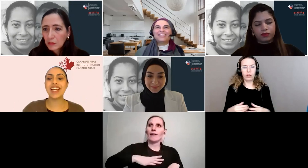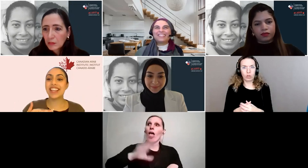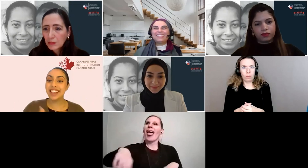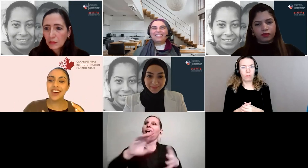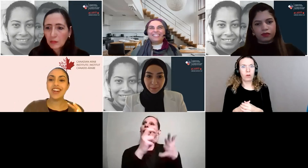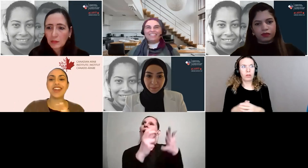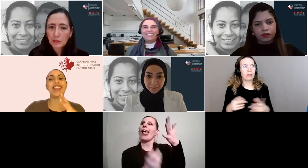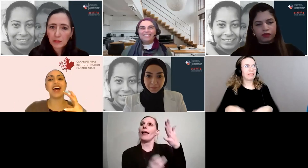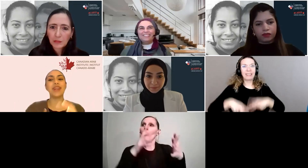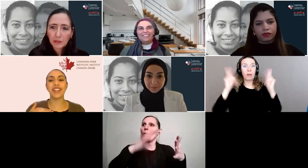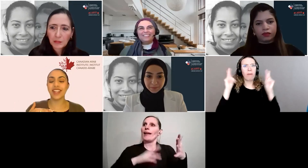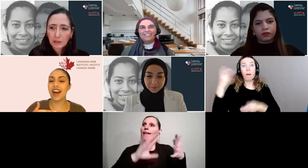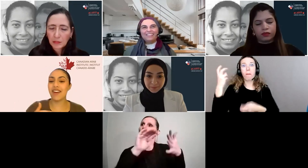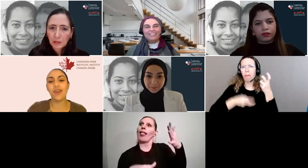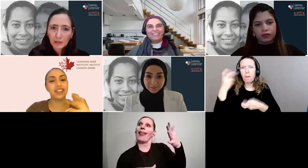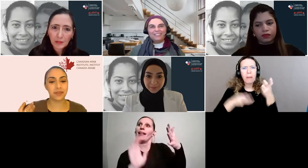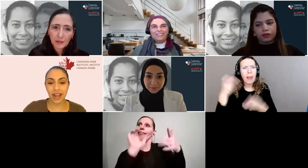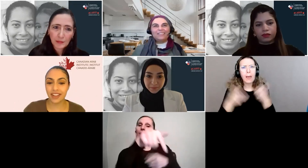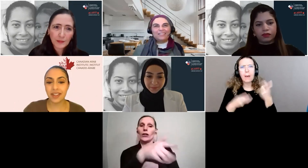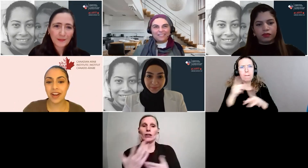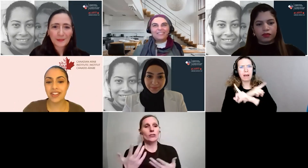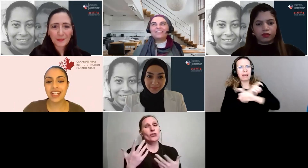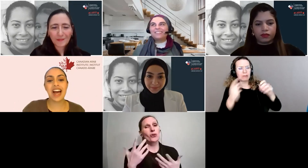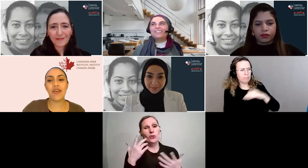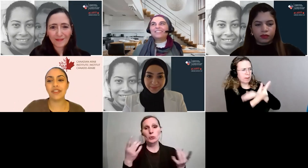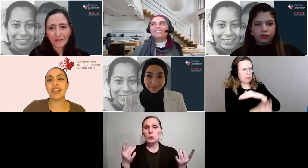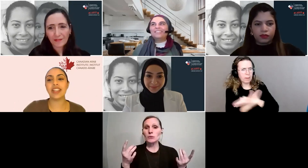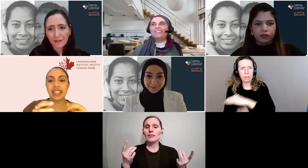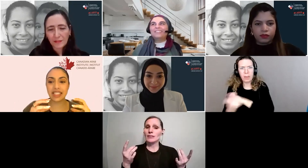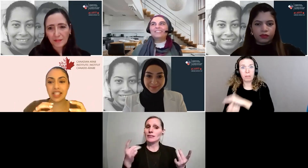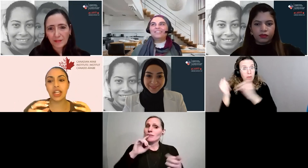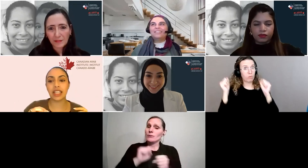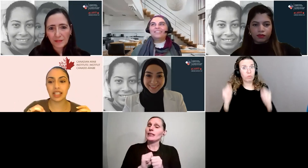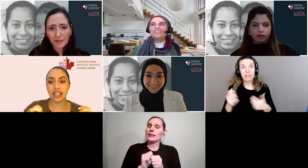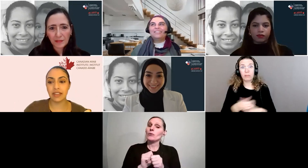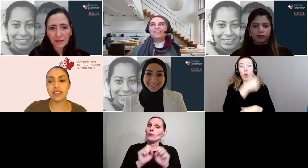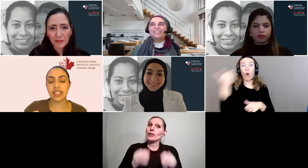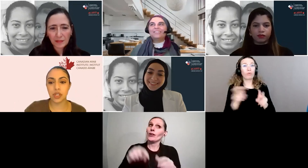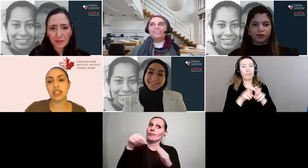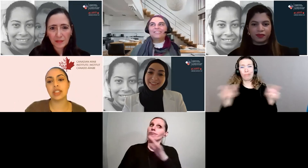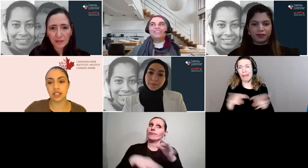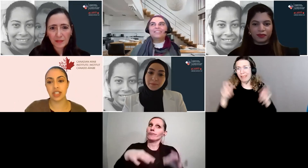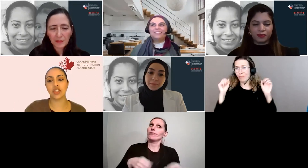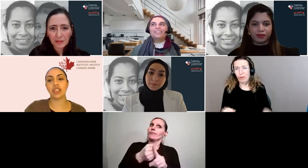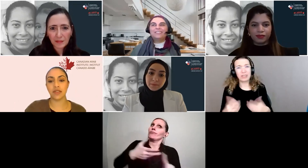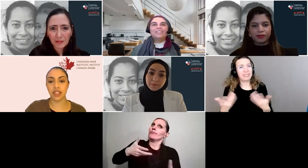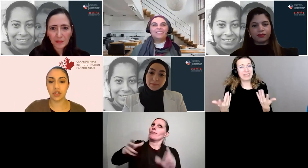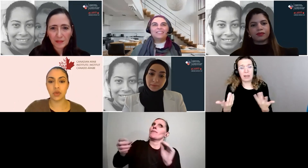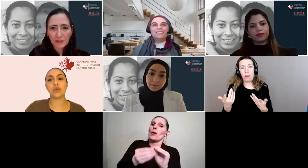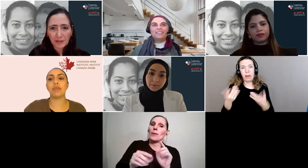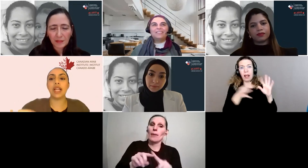issues here that we could have a whole nother panel about. However, considering the lived experiences and intersections